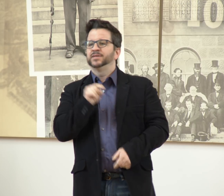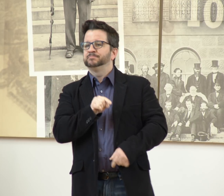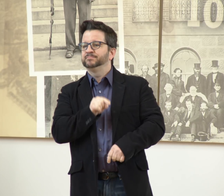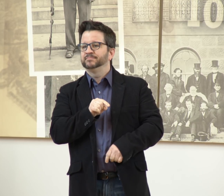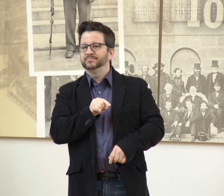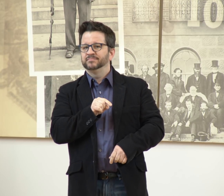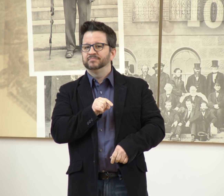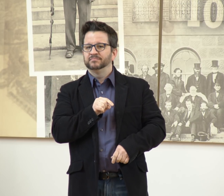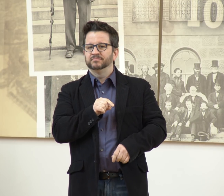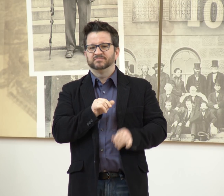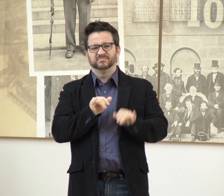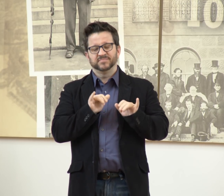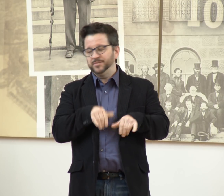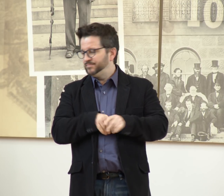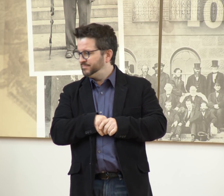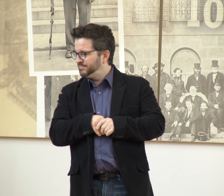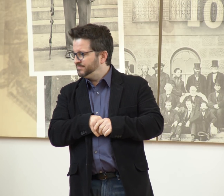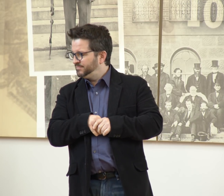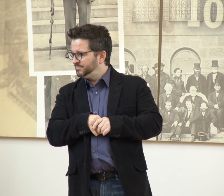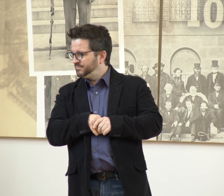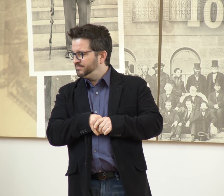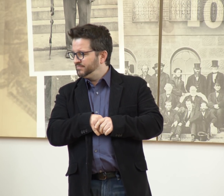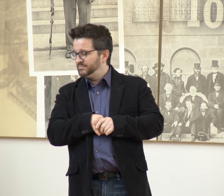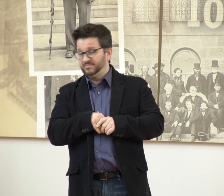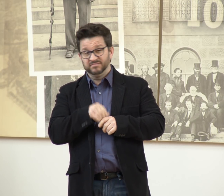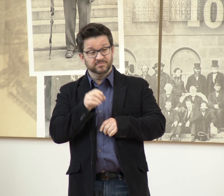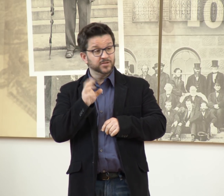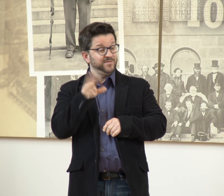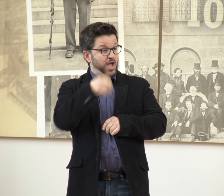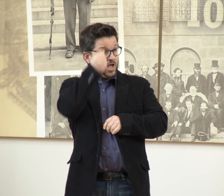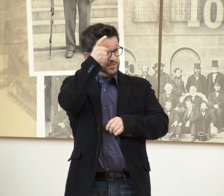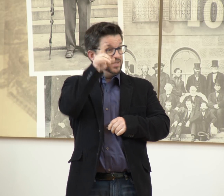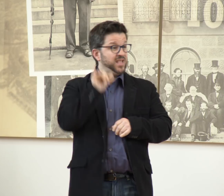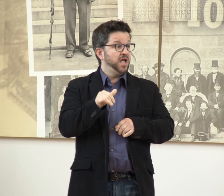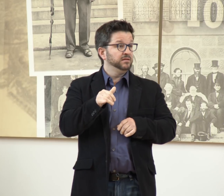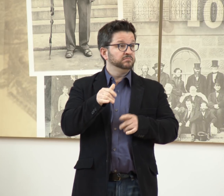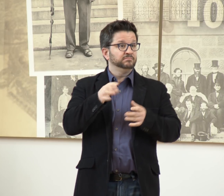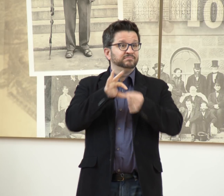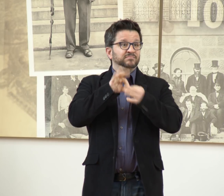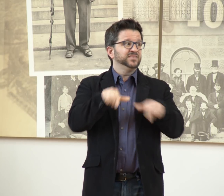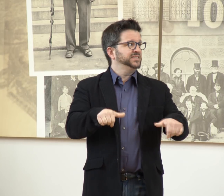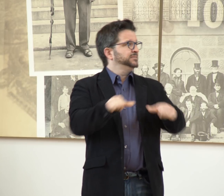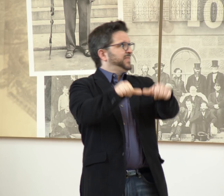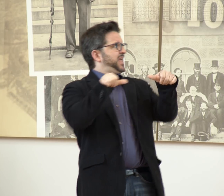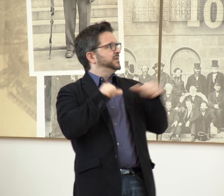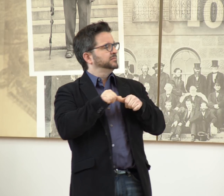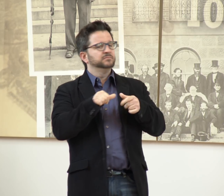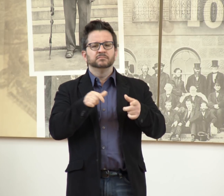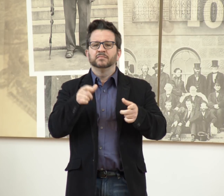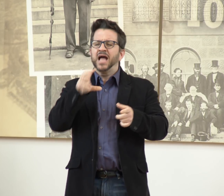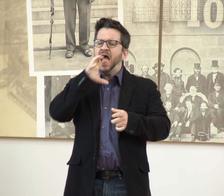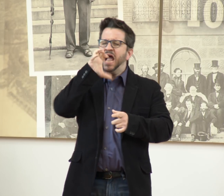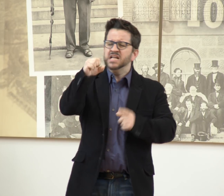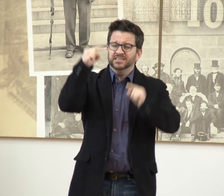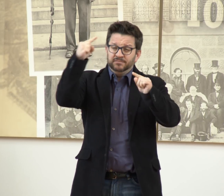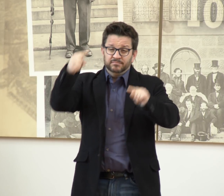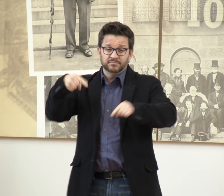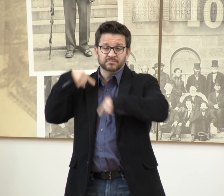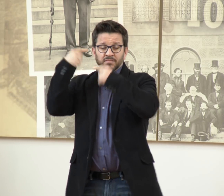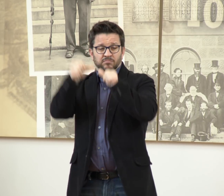and everyone here will have a story about Bernard. That's the kind of man he was. Now, mind you, we're in a place